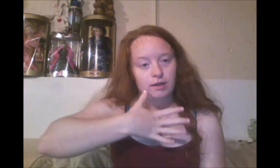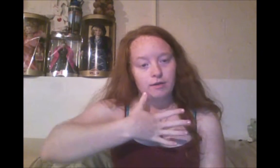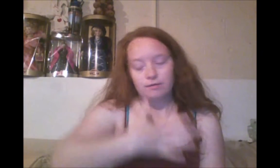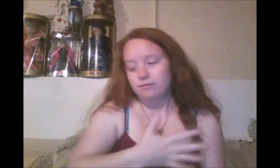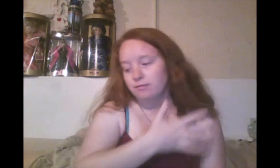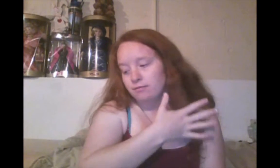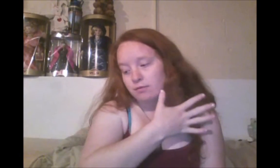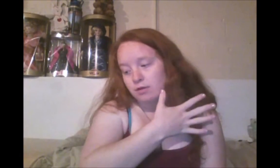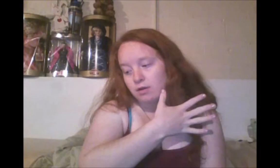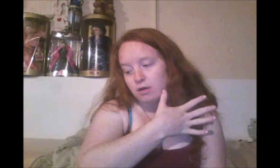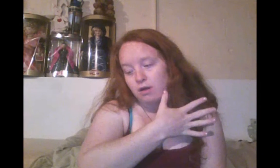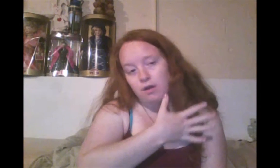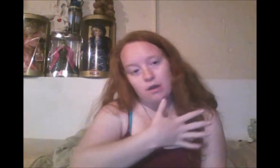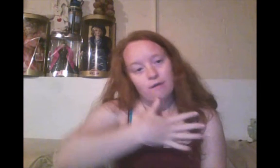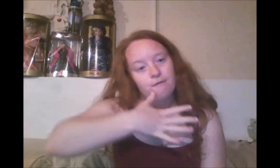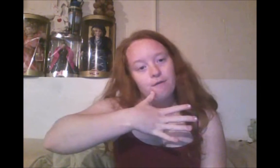around. Farm.